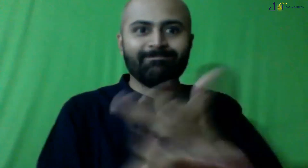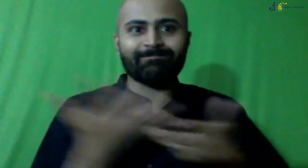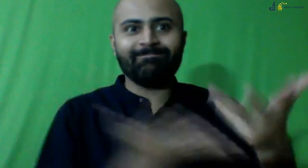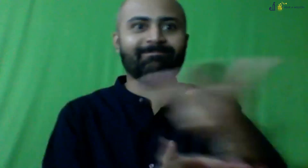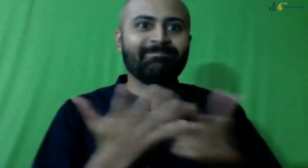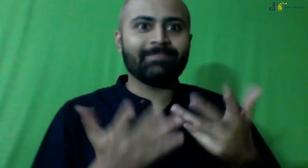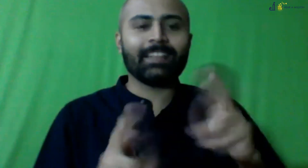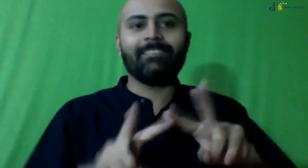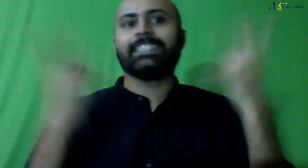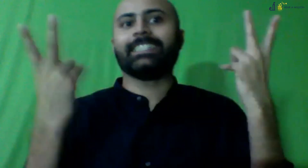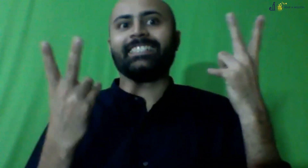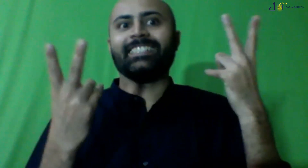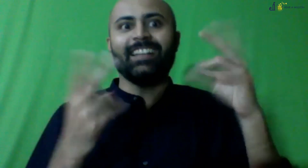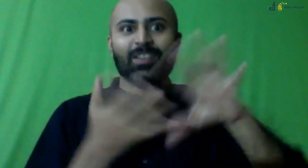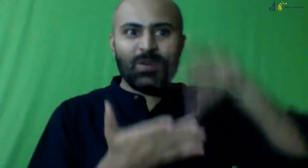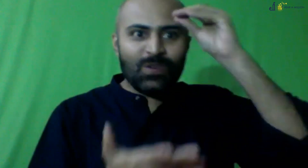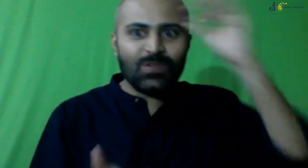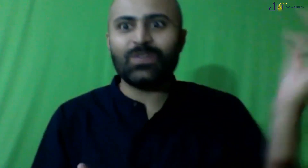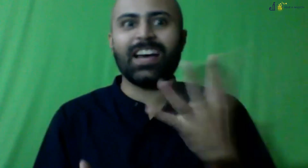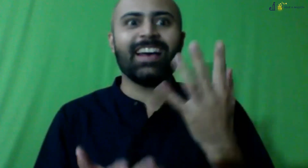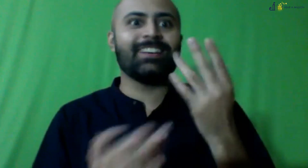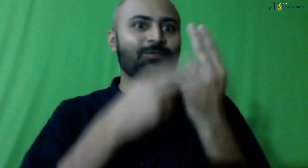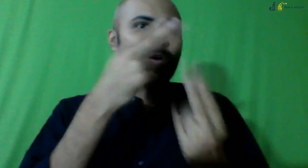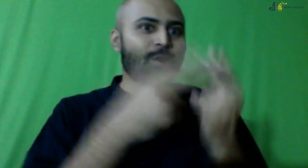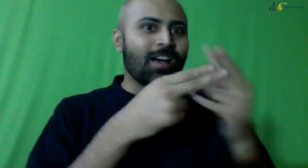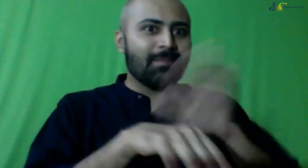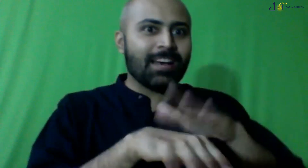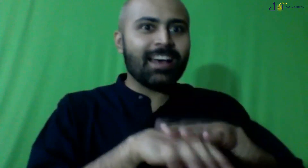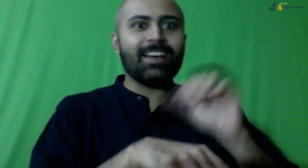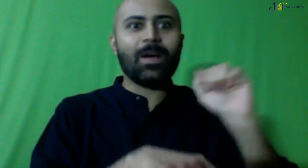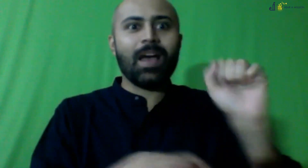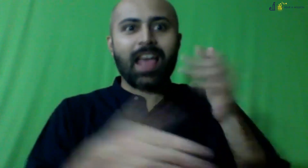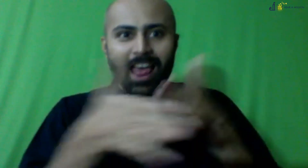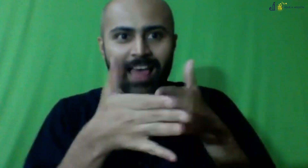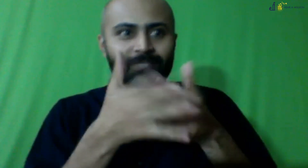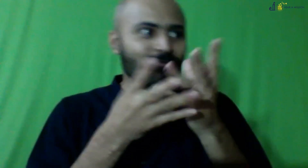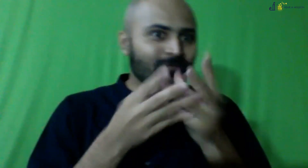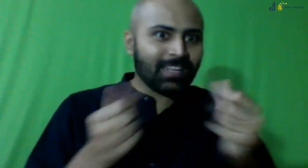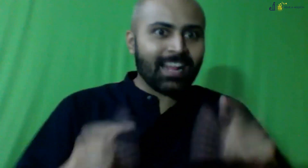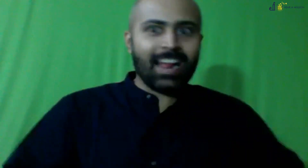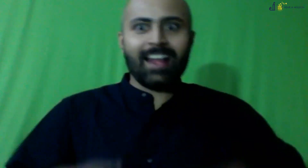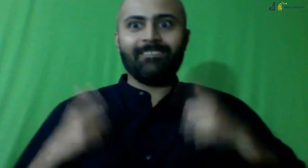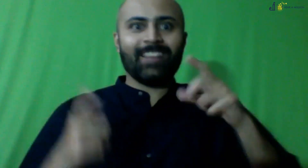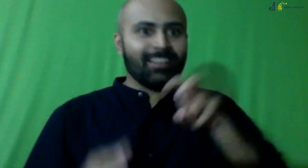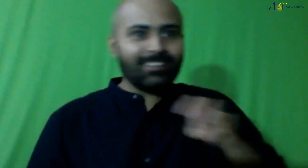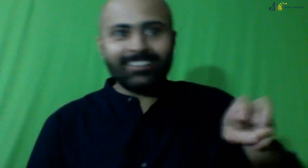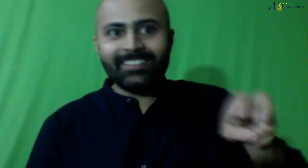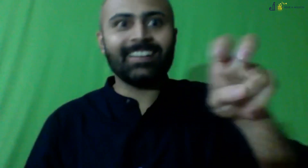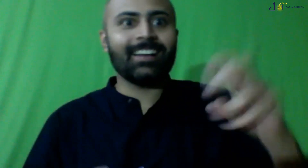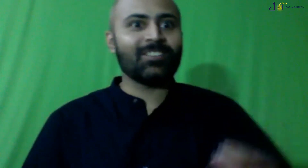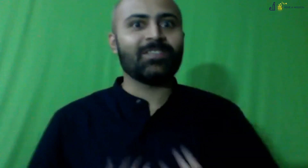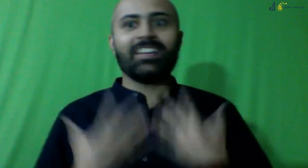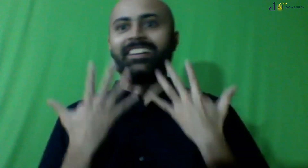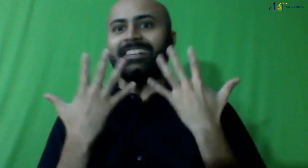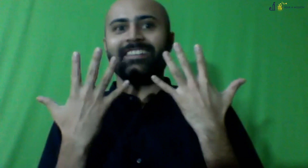and hosting the another session. So I hope today we will learn lots of new things, lots of new experiences, their challenges and